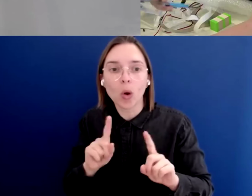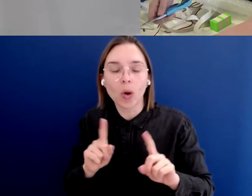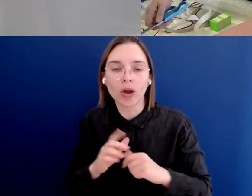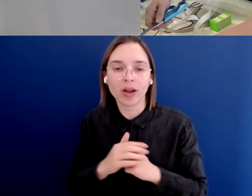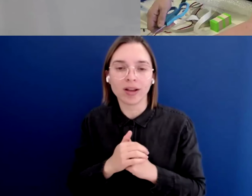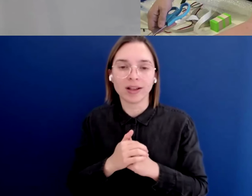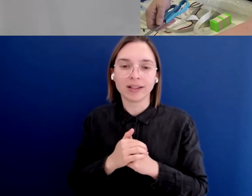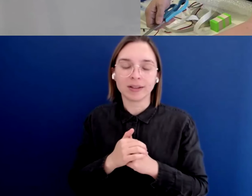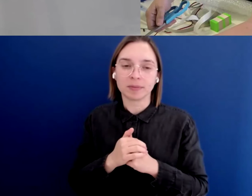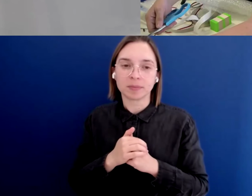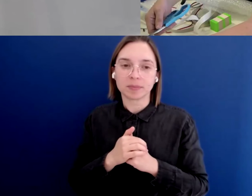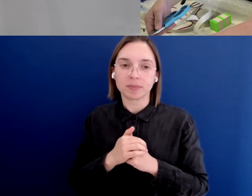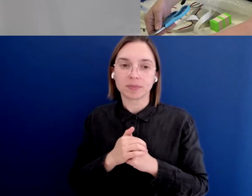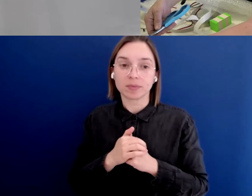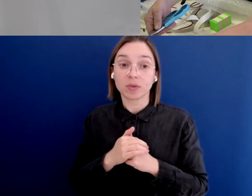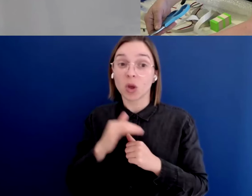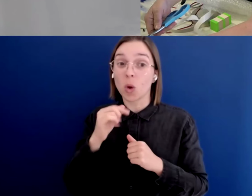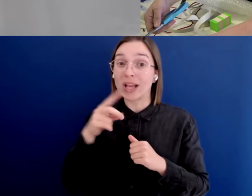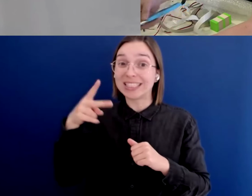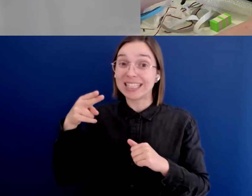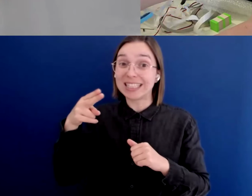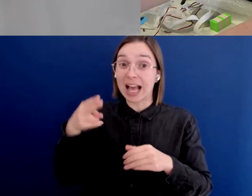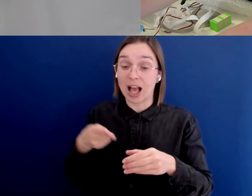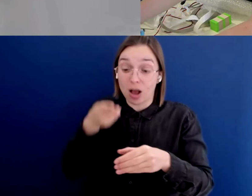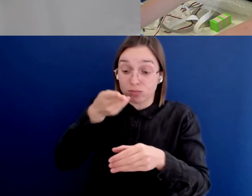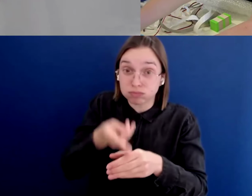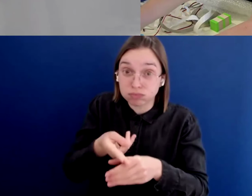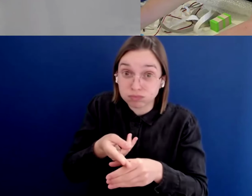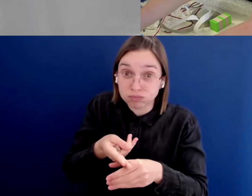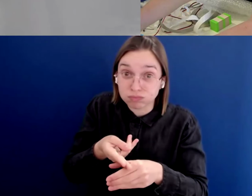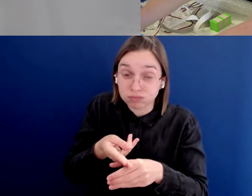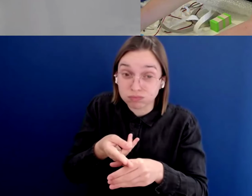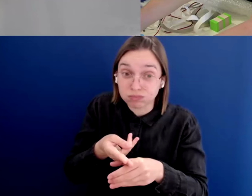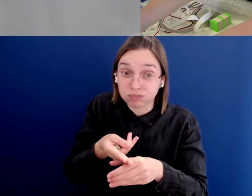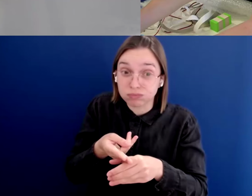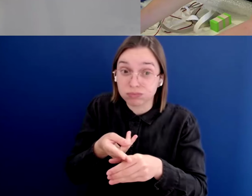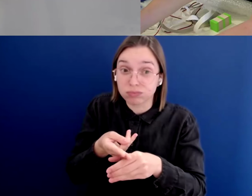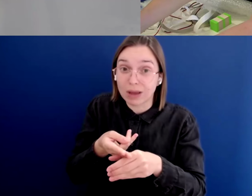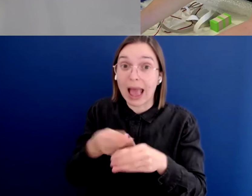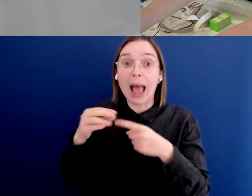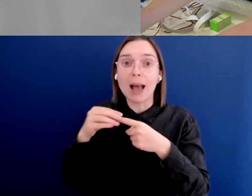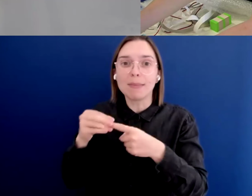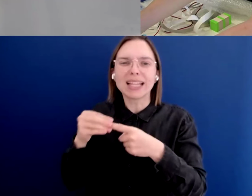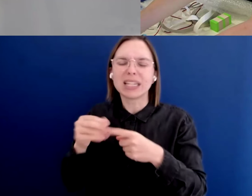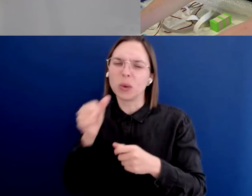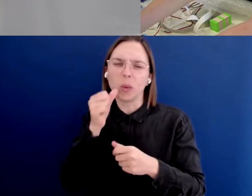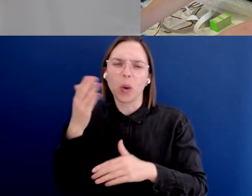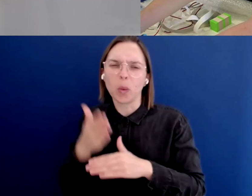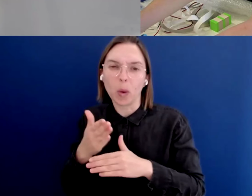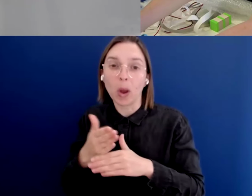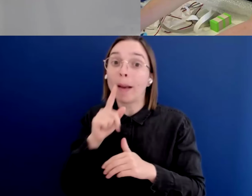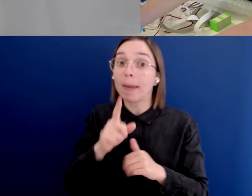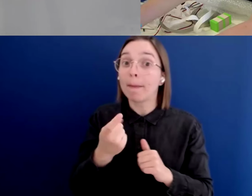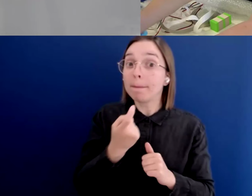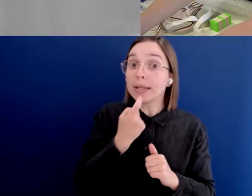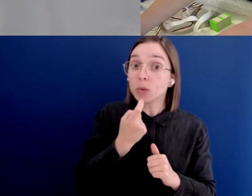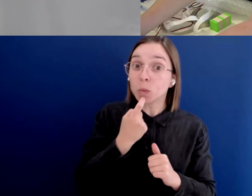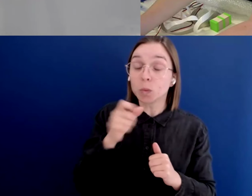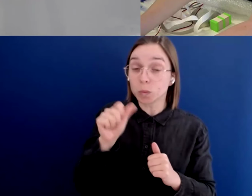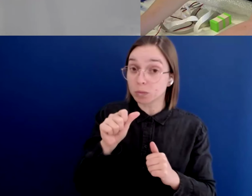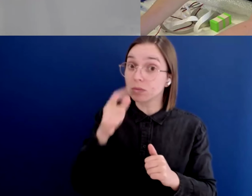scissors across. Now this section of the scissors is going to be conductive. This section is not going to be. So they can run around and do